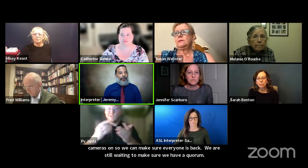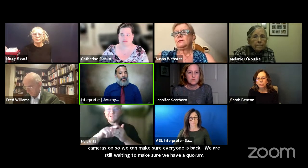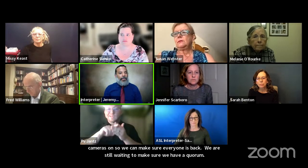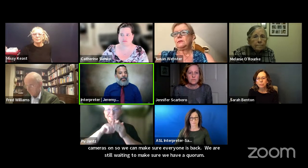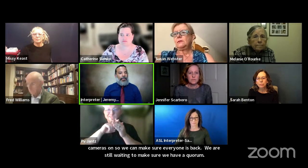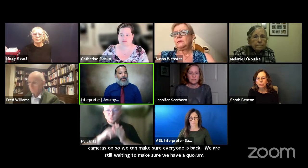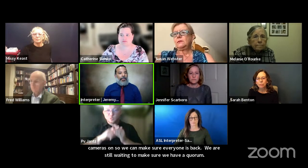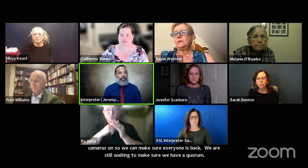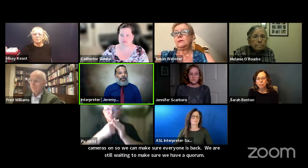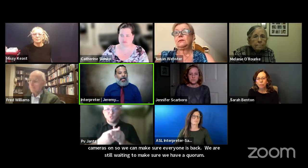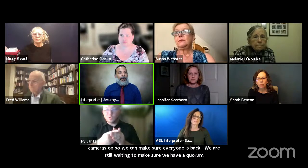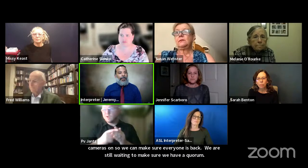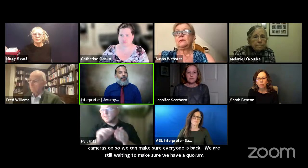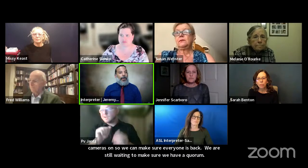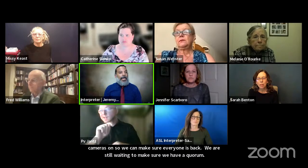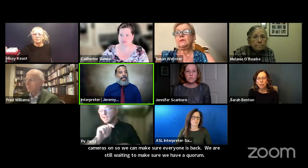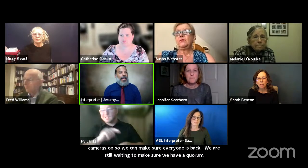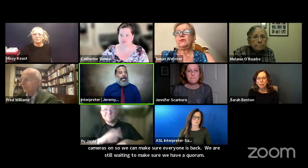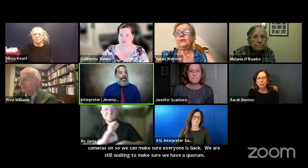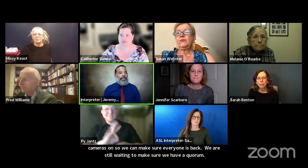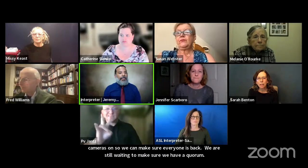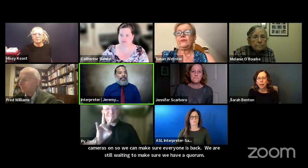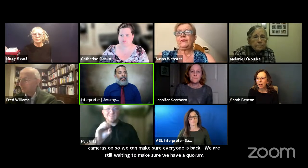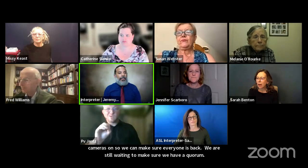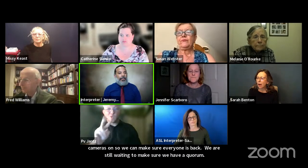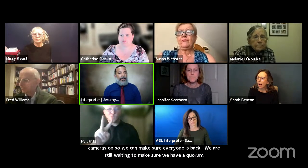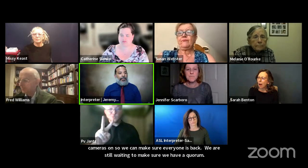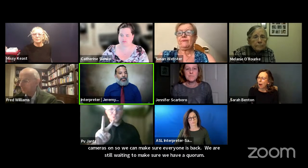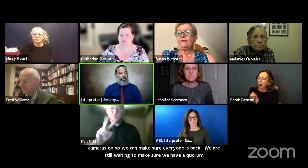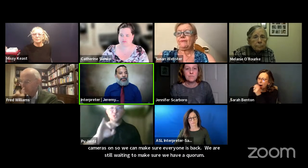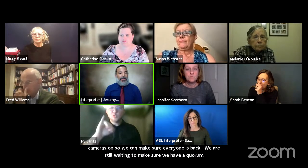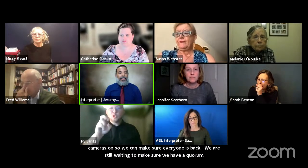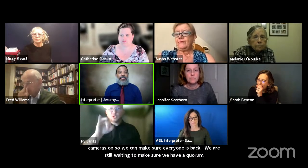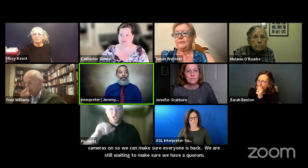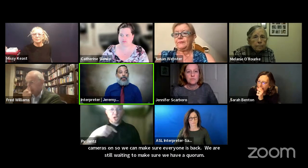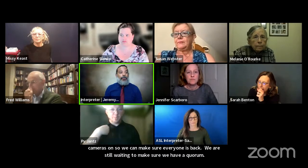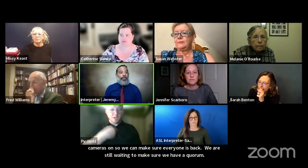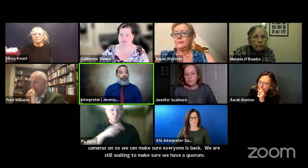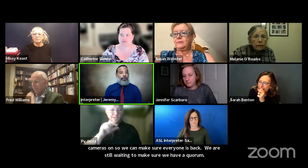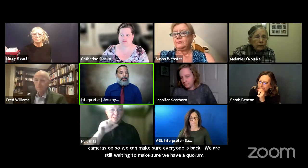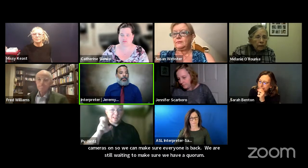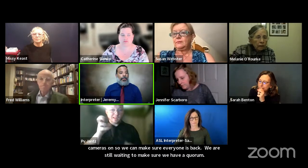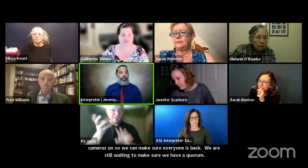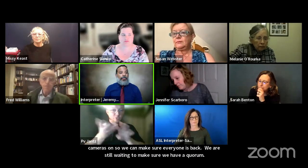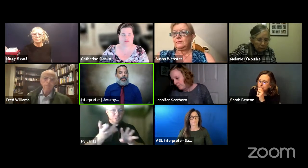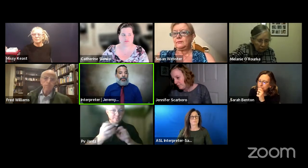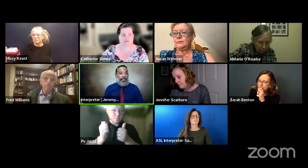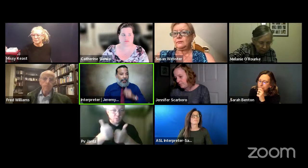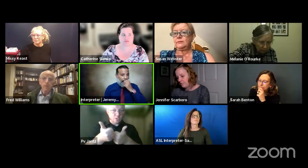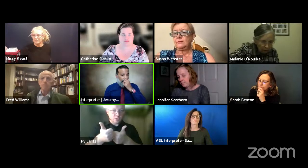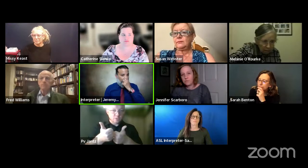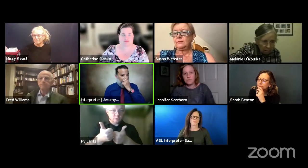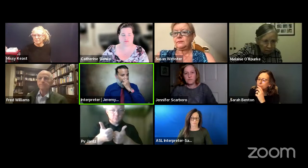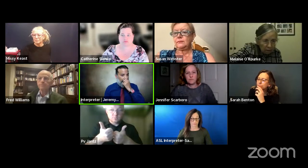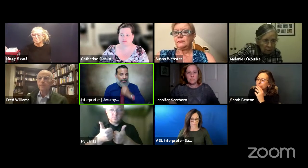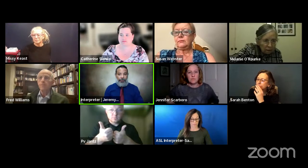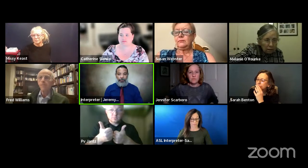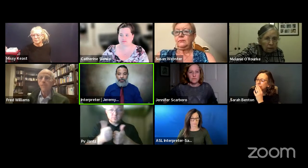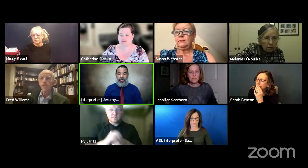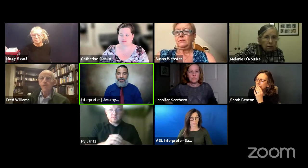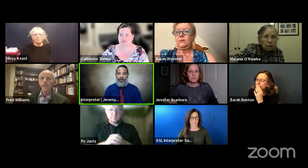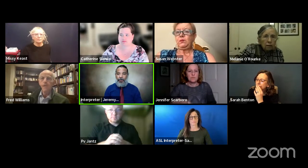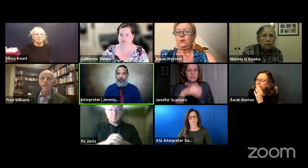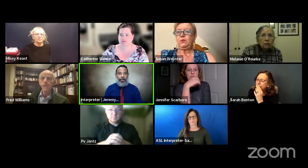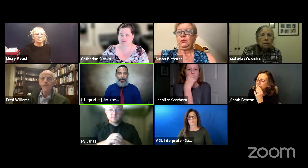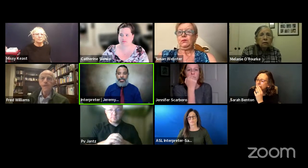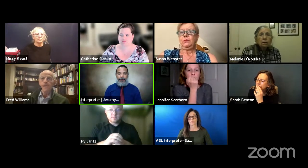Thank you, everyone. I wanted to go ahead and start the meeting at 7:02. Jeremy, we can go ahead with